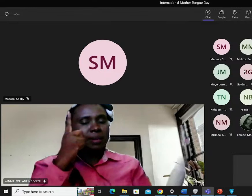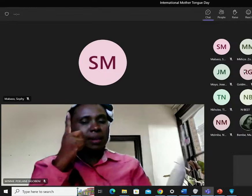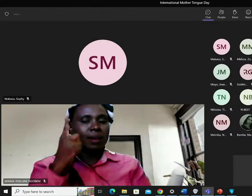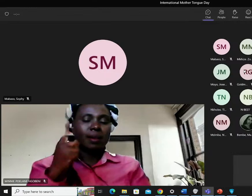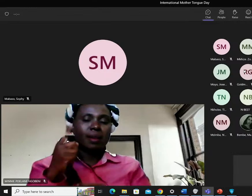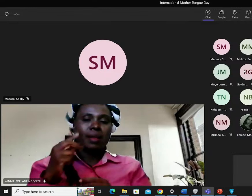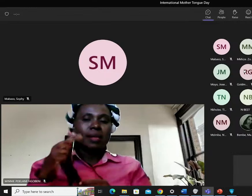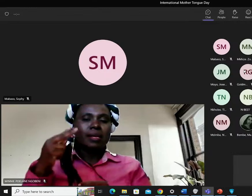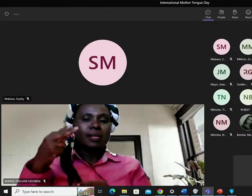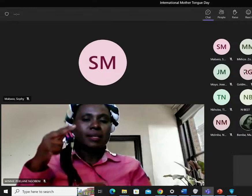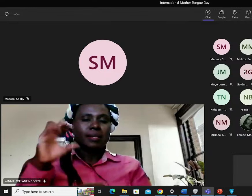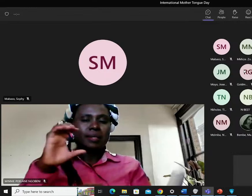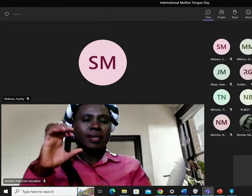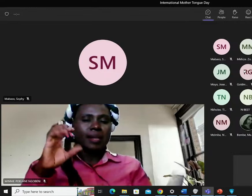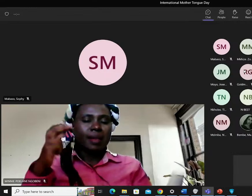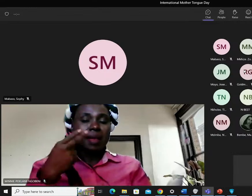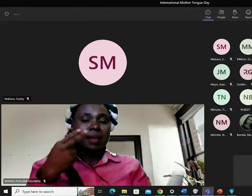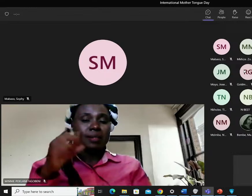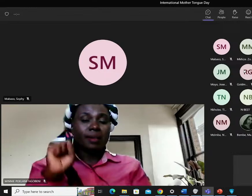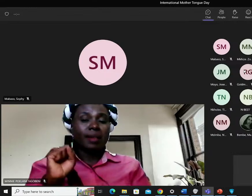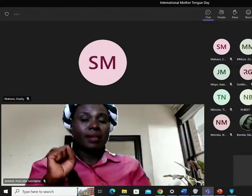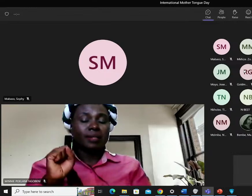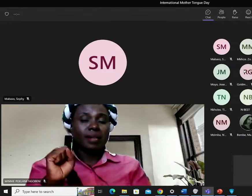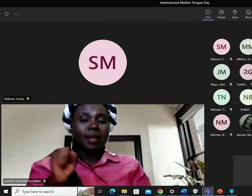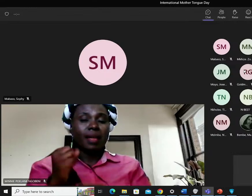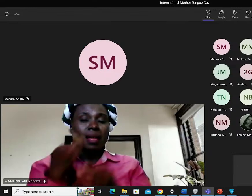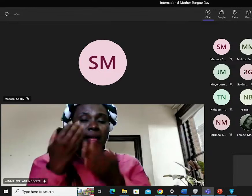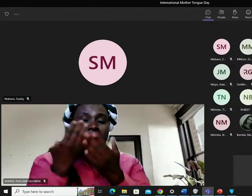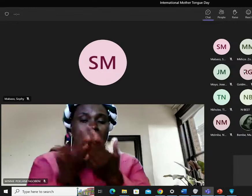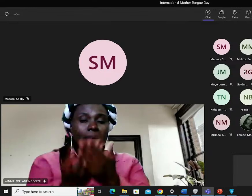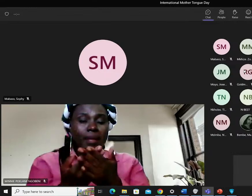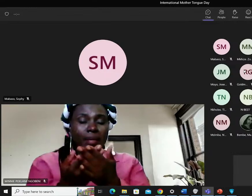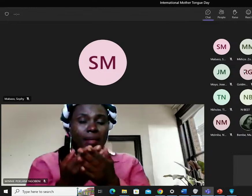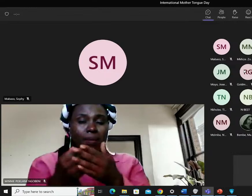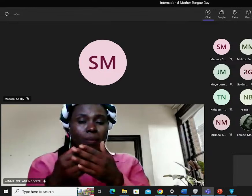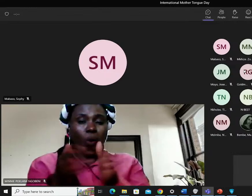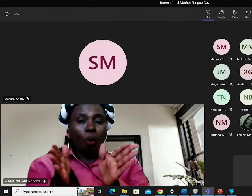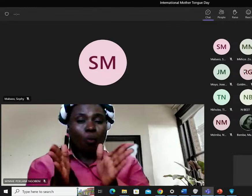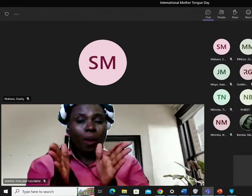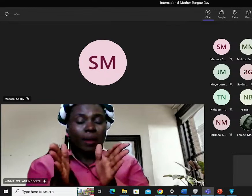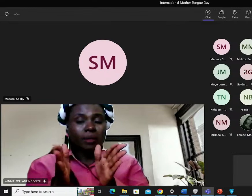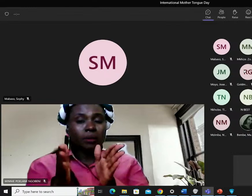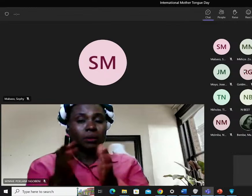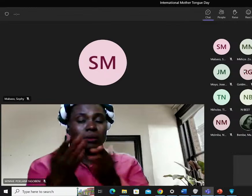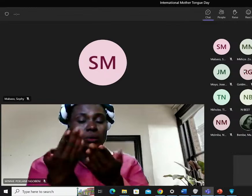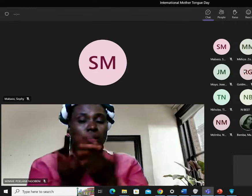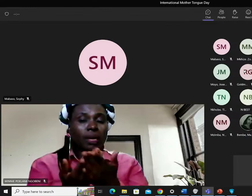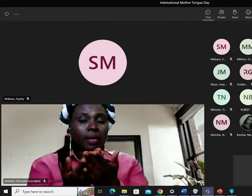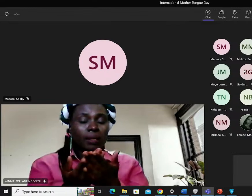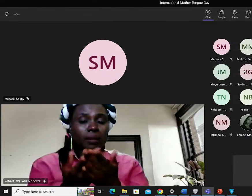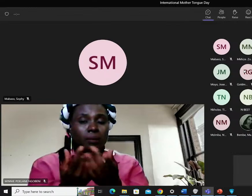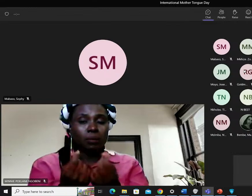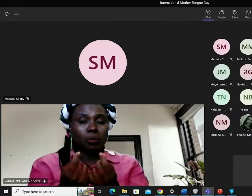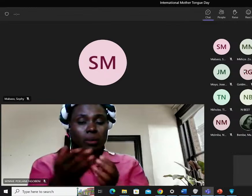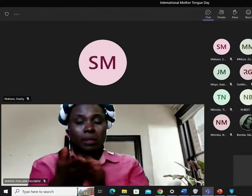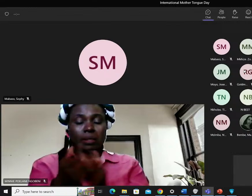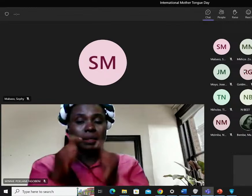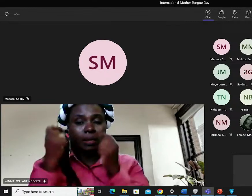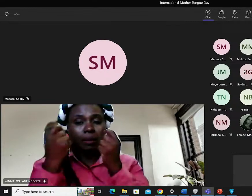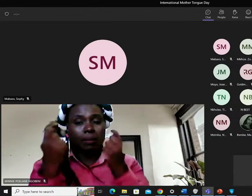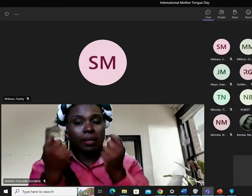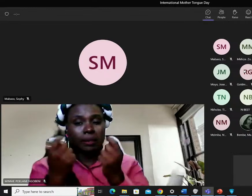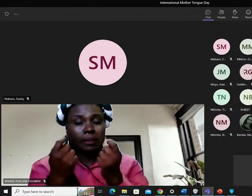CHS, because they also made it possible for us to be here. I would